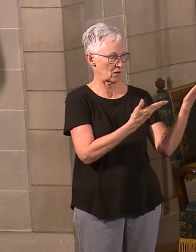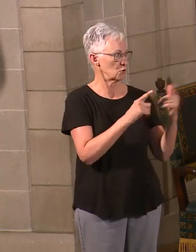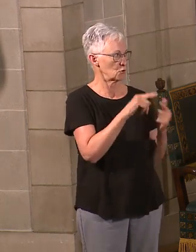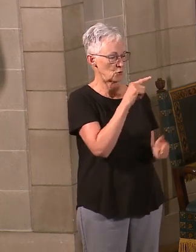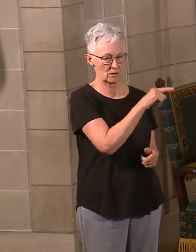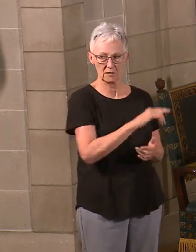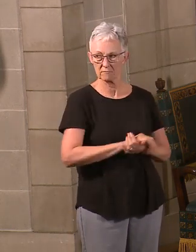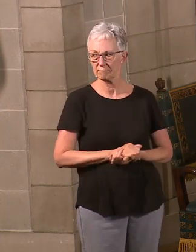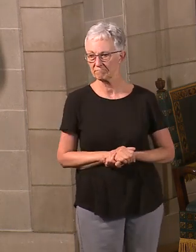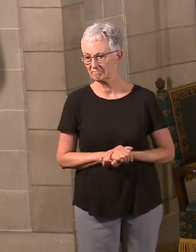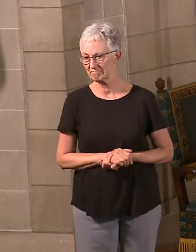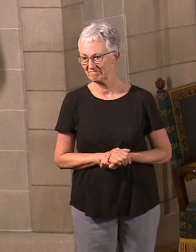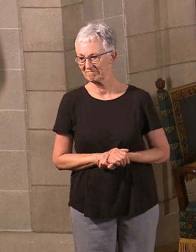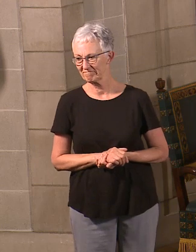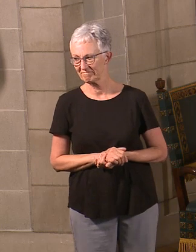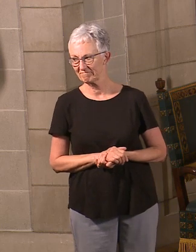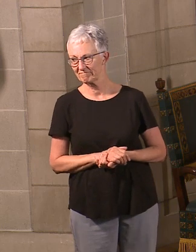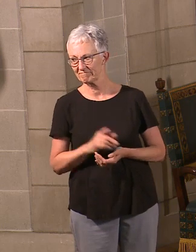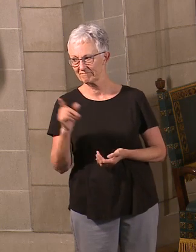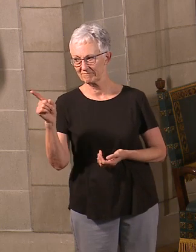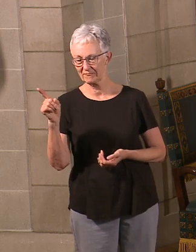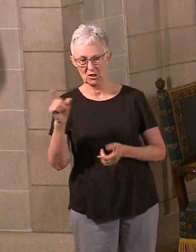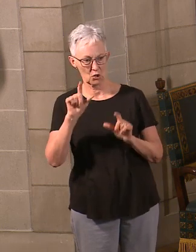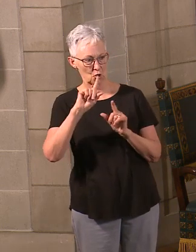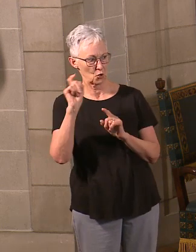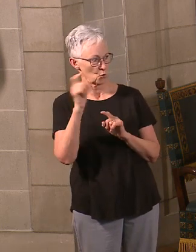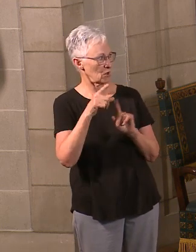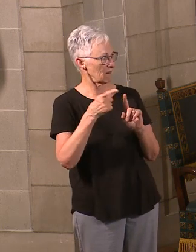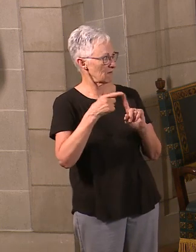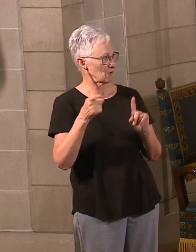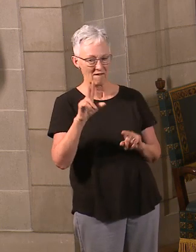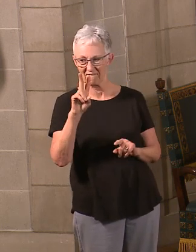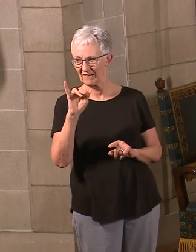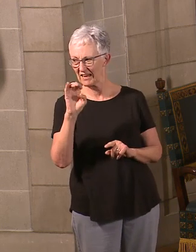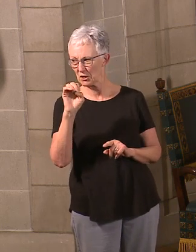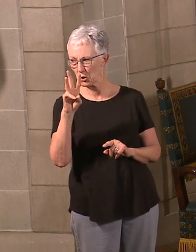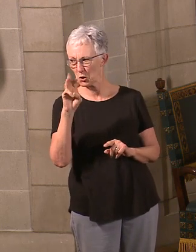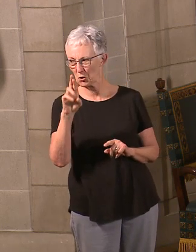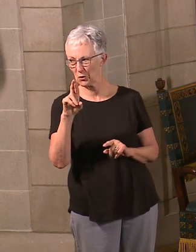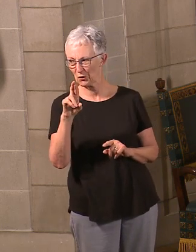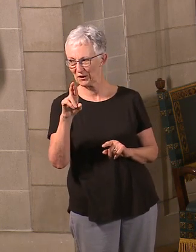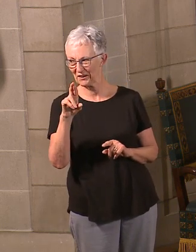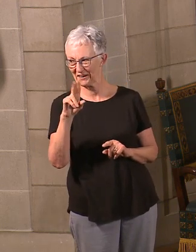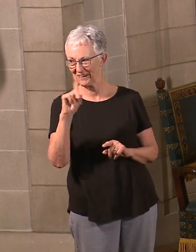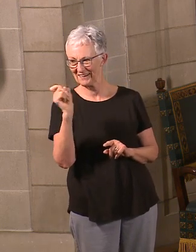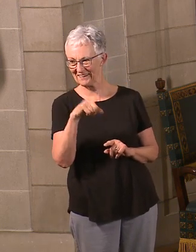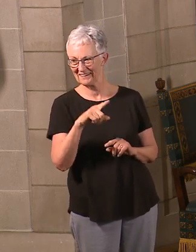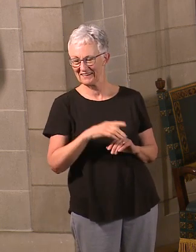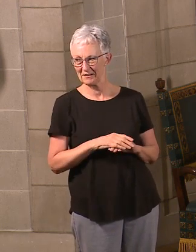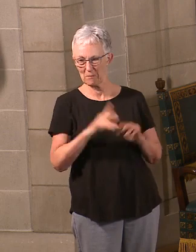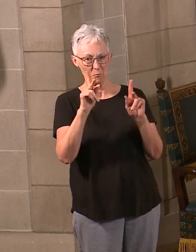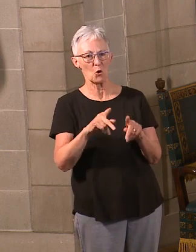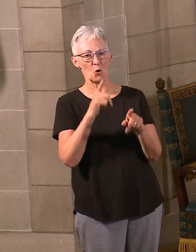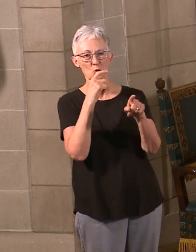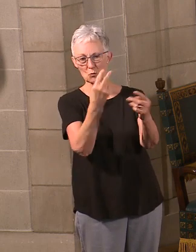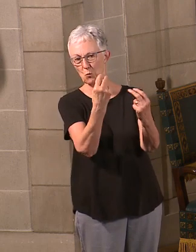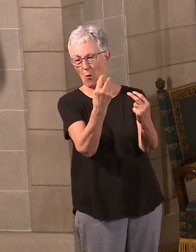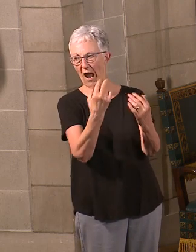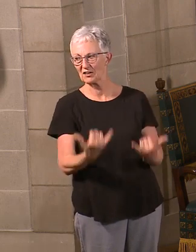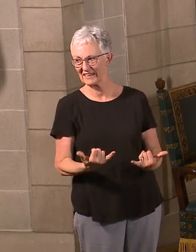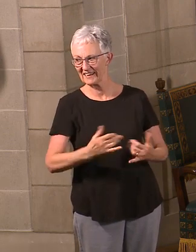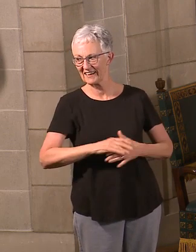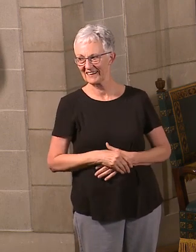We have a viewer question as well. Viewer question. Yesterday- Is that new, Taylor? Have we taken viewer questions before? Well, this one is probably general